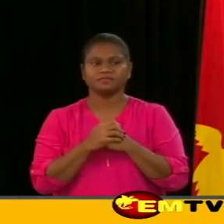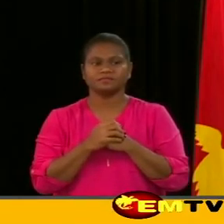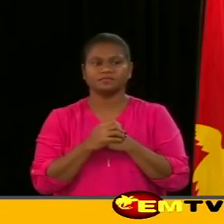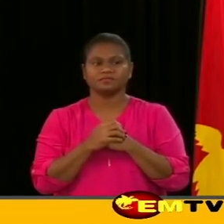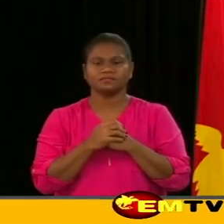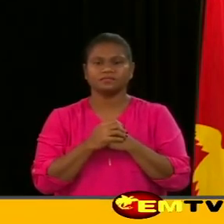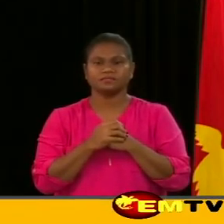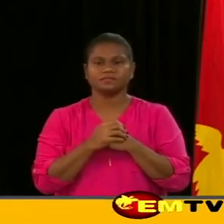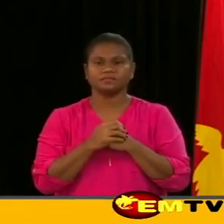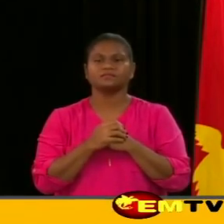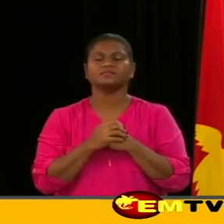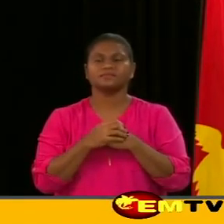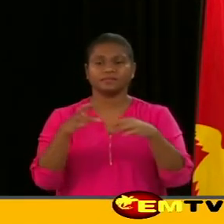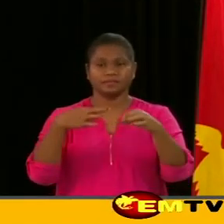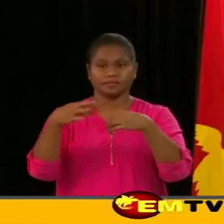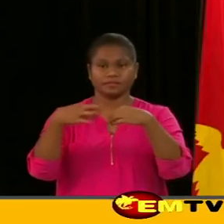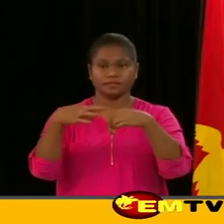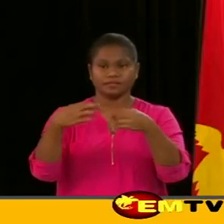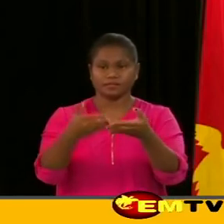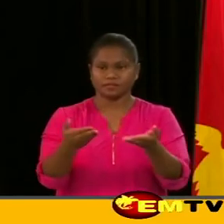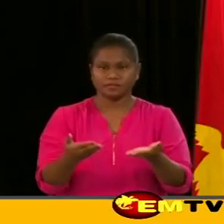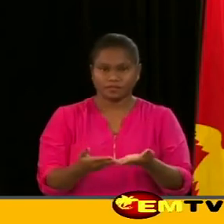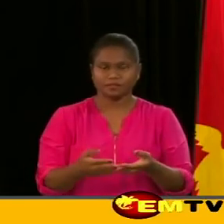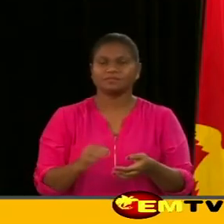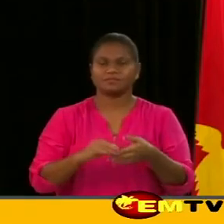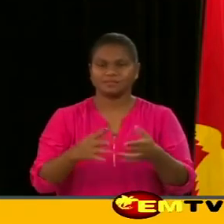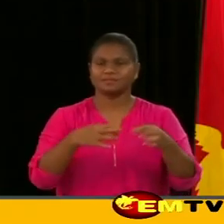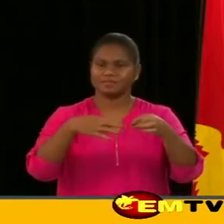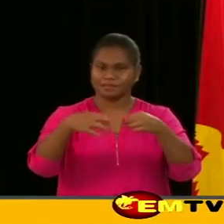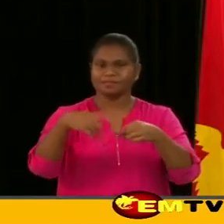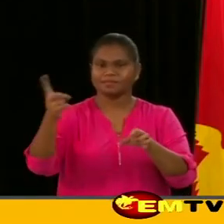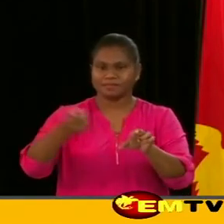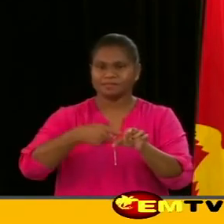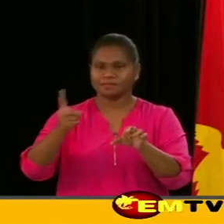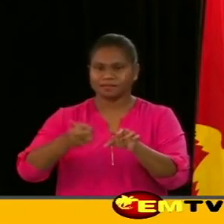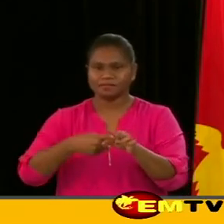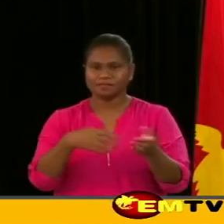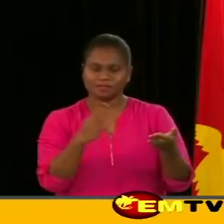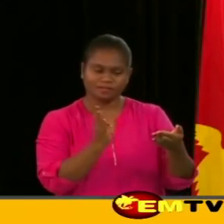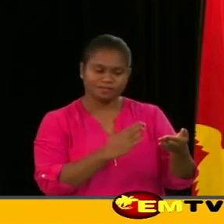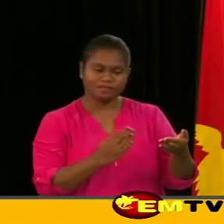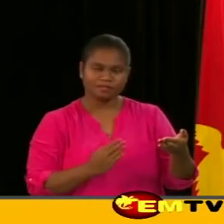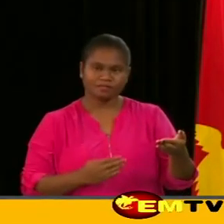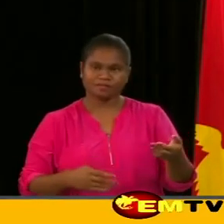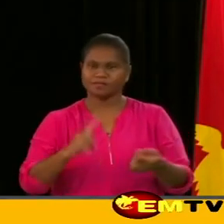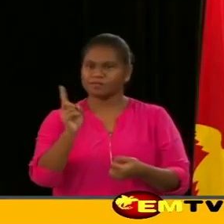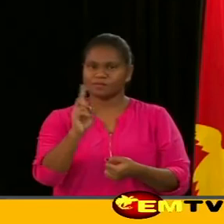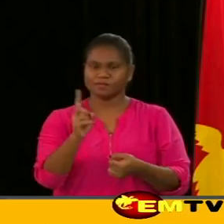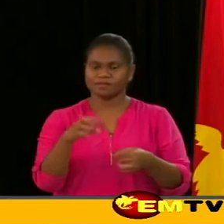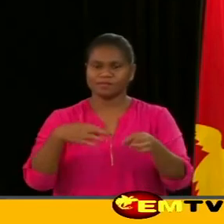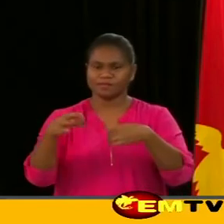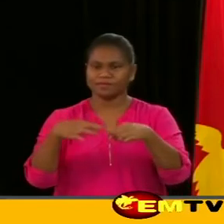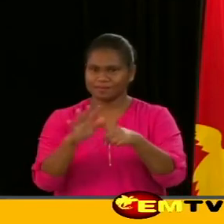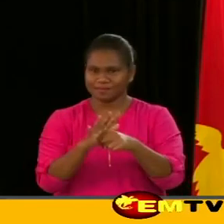You're reviewing provincial plans. The provincial plans have come in and we're reviewing them at the moment to make sure that they align with the national